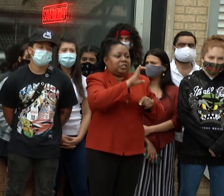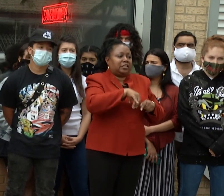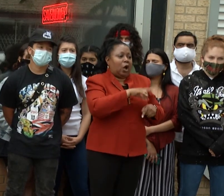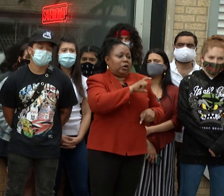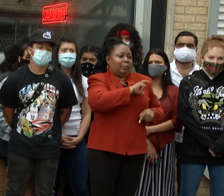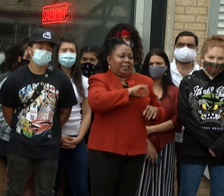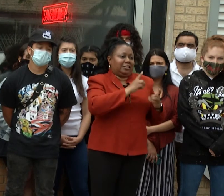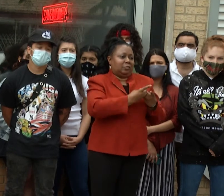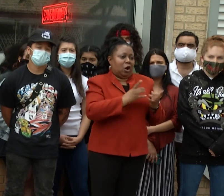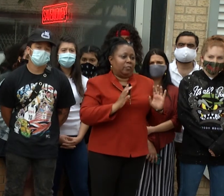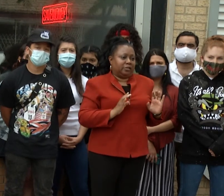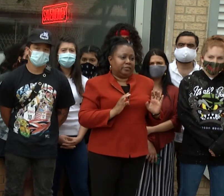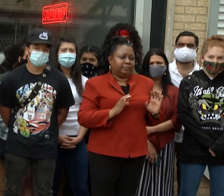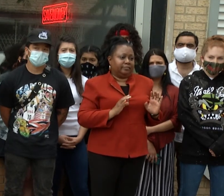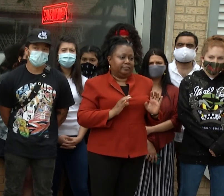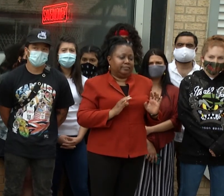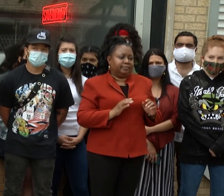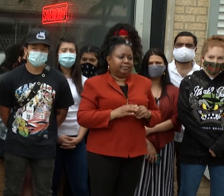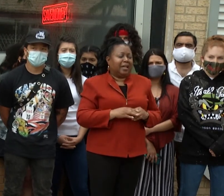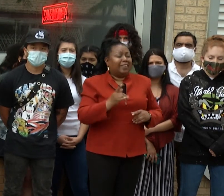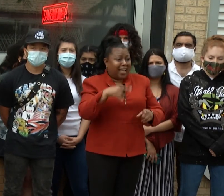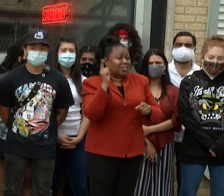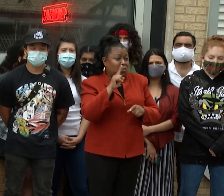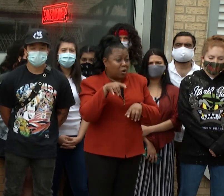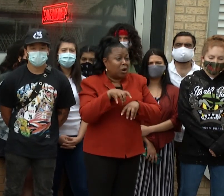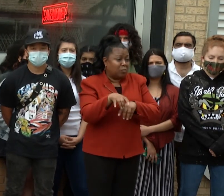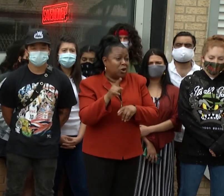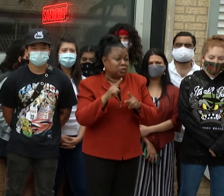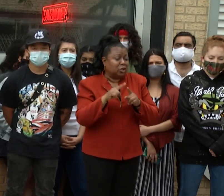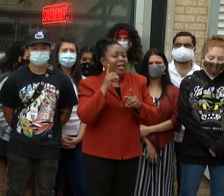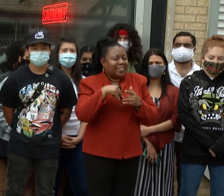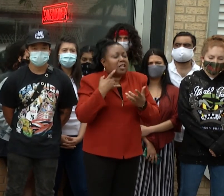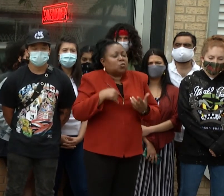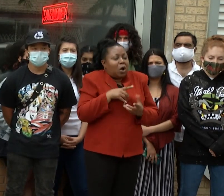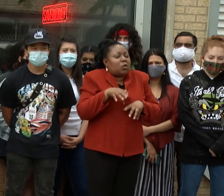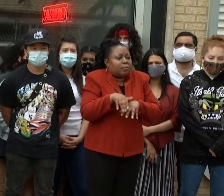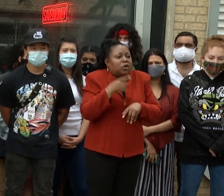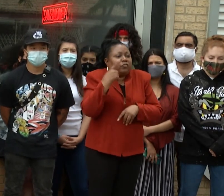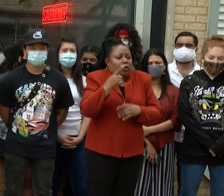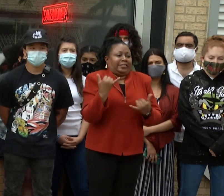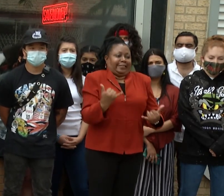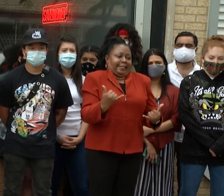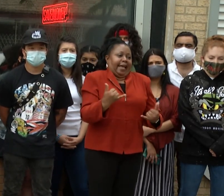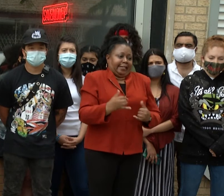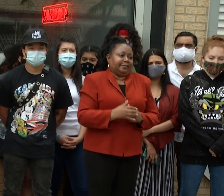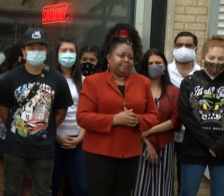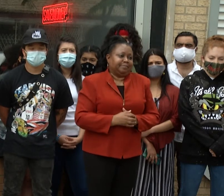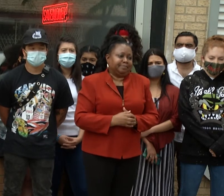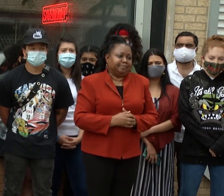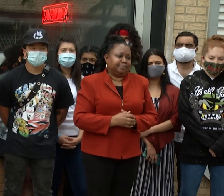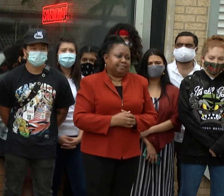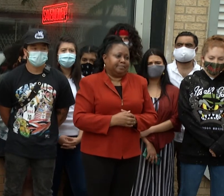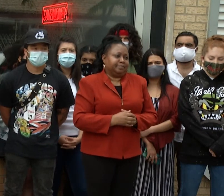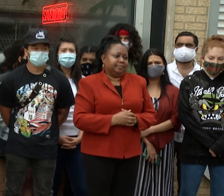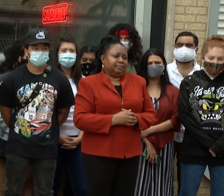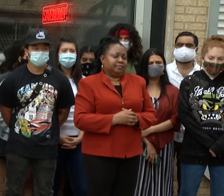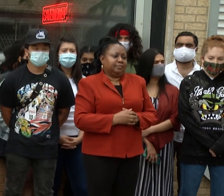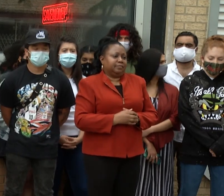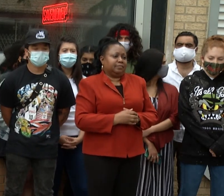Chicago Police Department. That's where we're marching to. That's what we're marching for today.